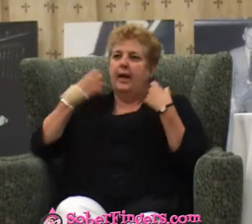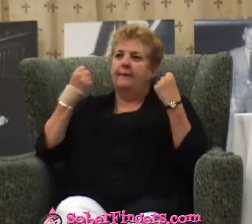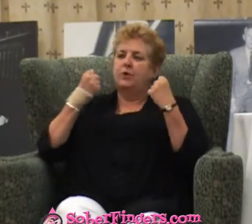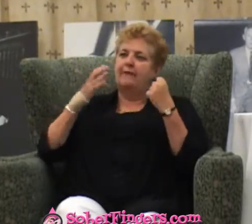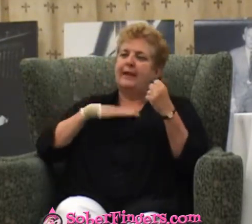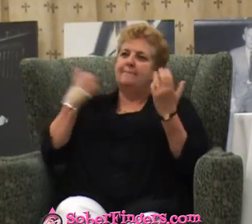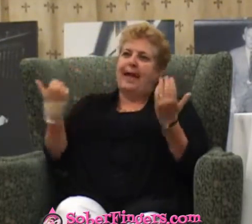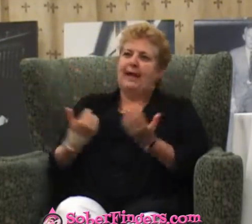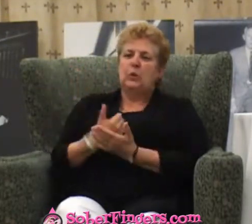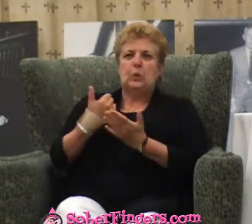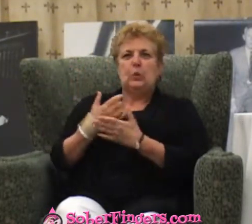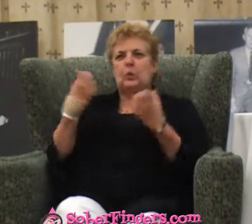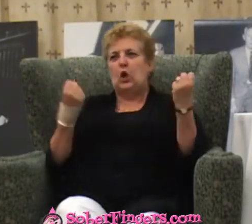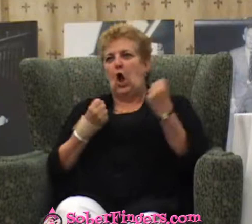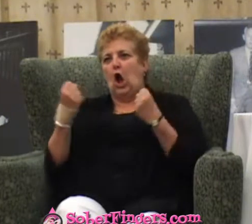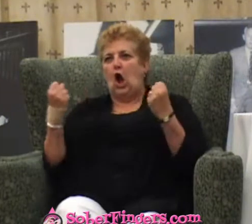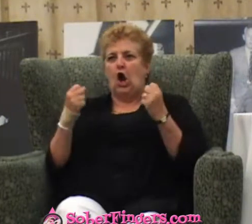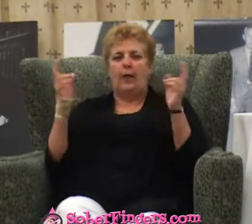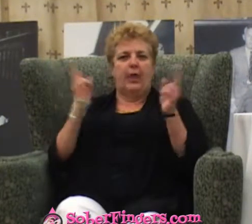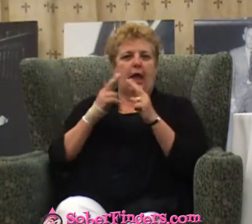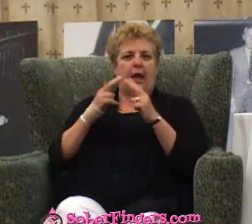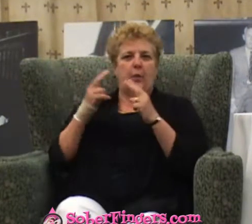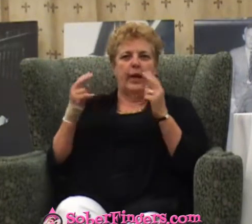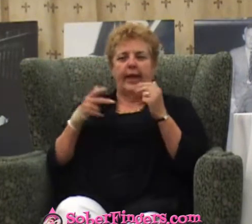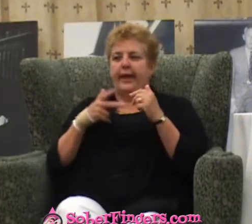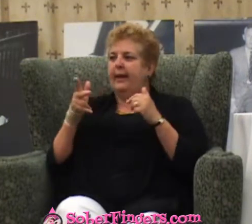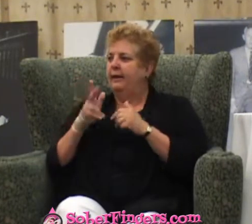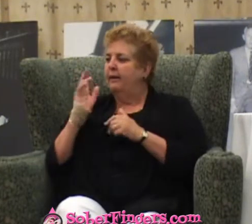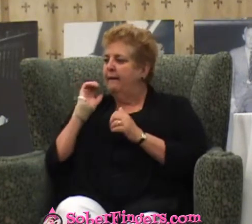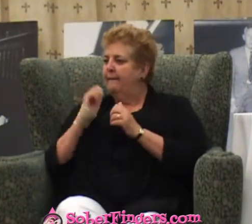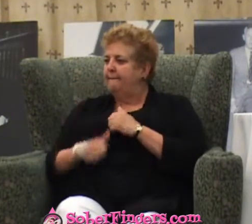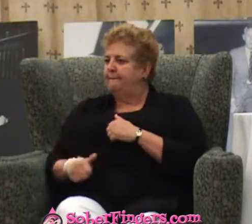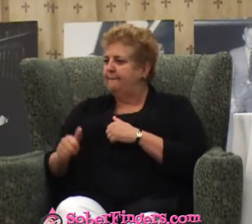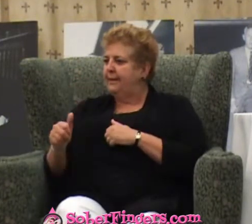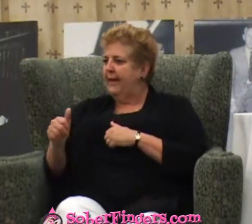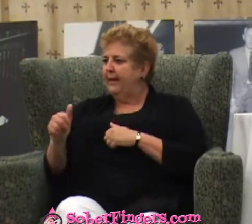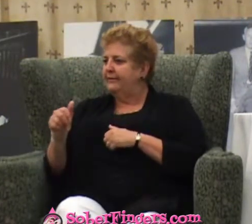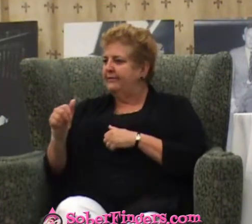car down the freeway past Skid Row, and I play the tape through